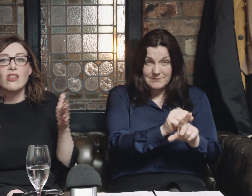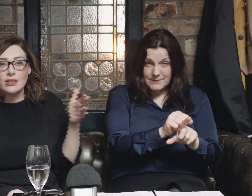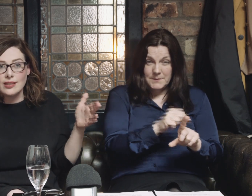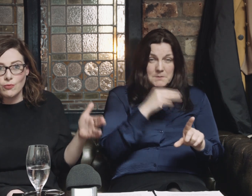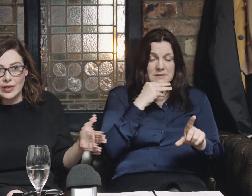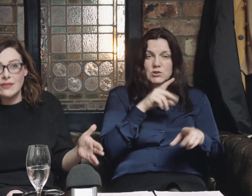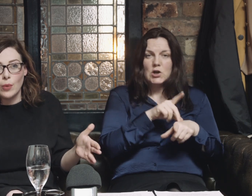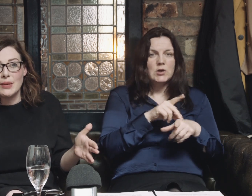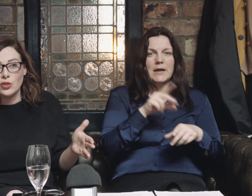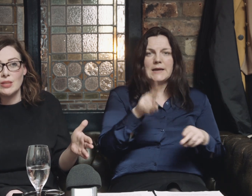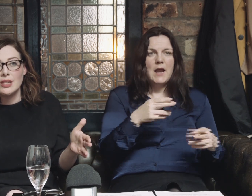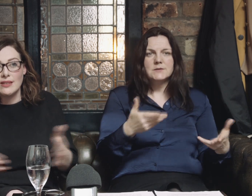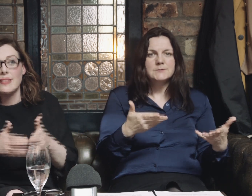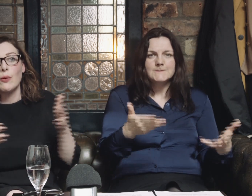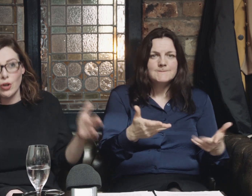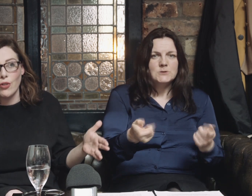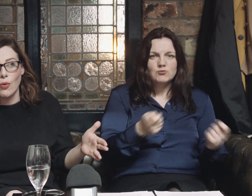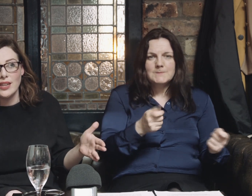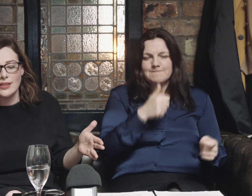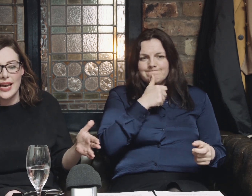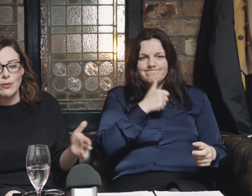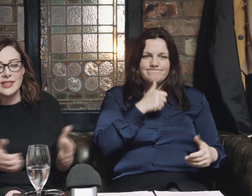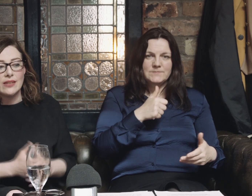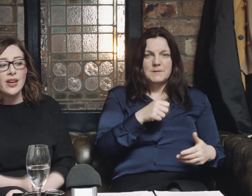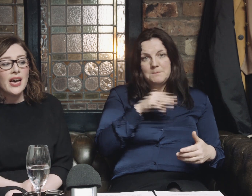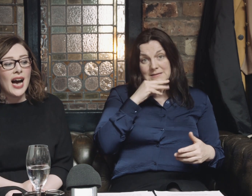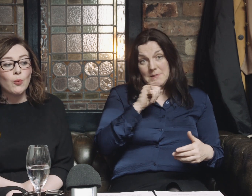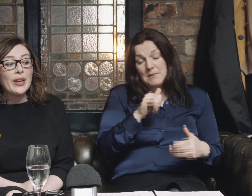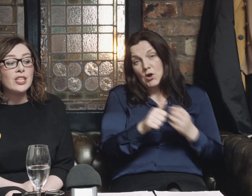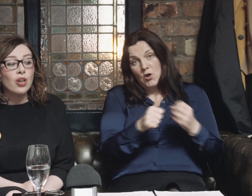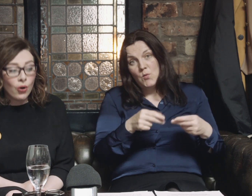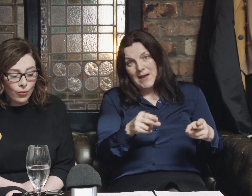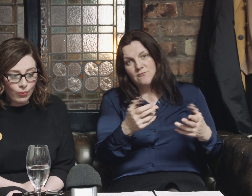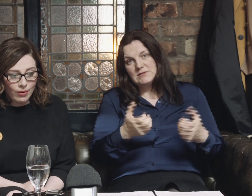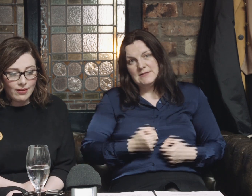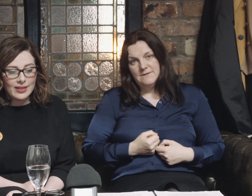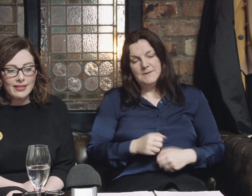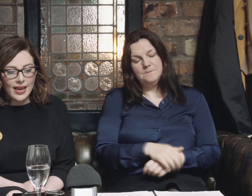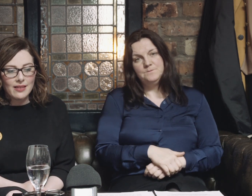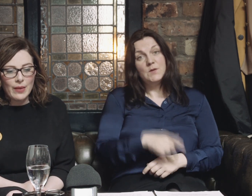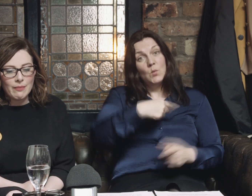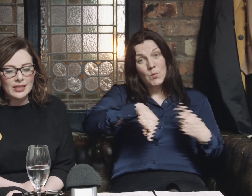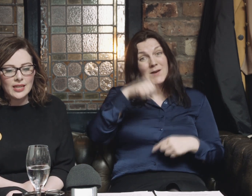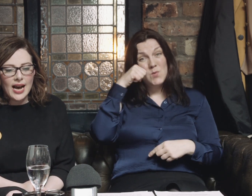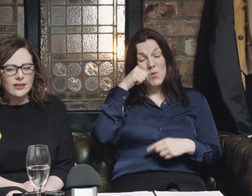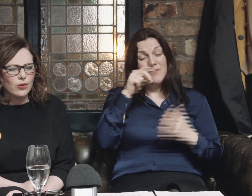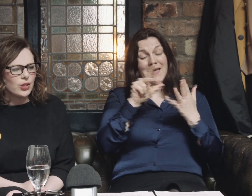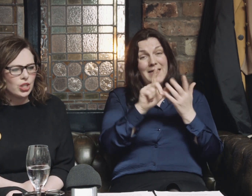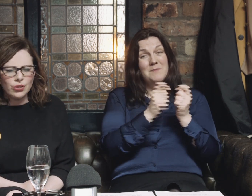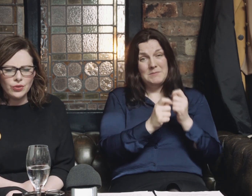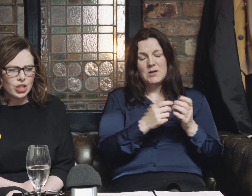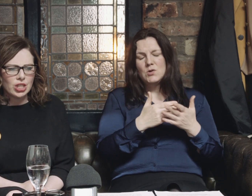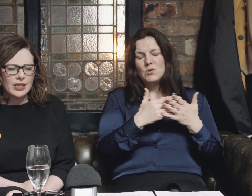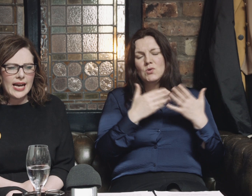doctors cannot give women treatment that they would otherwise receive. And we know that the 8th Amendment has